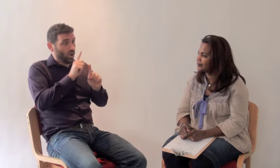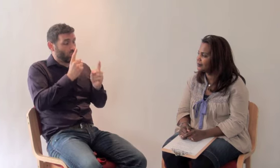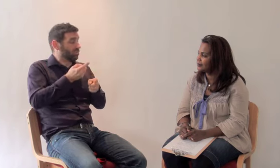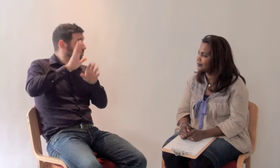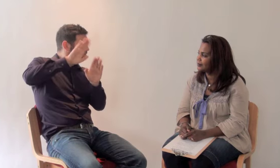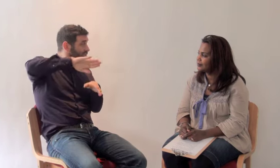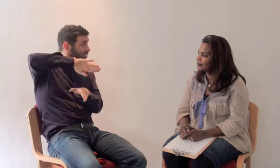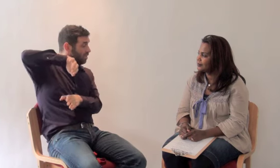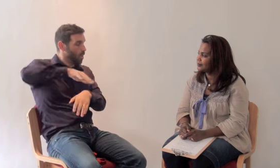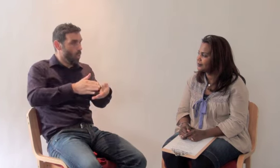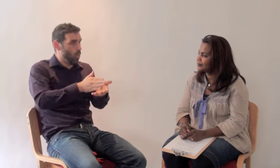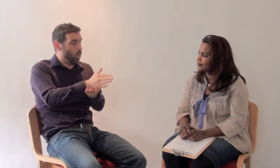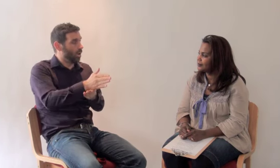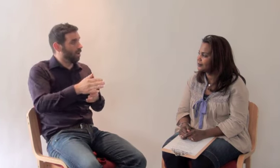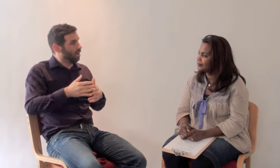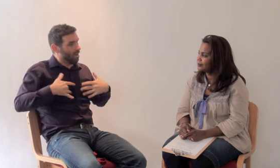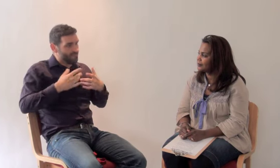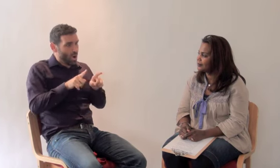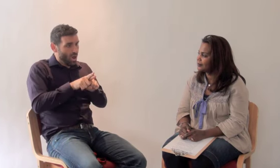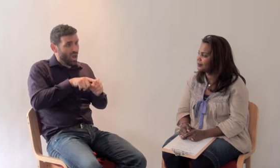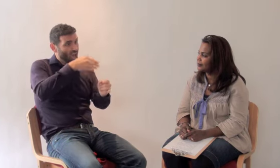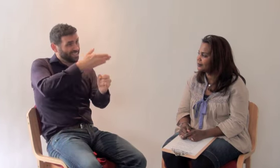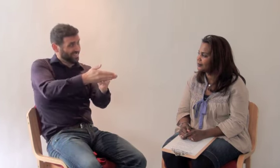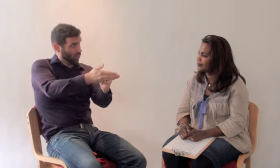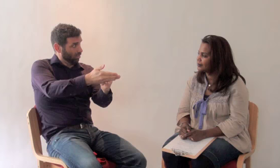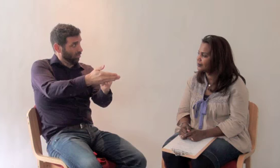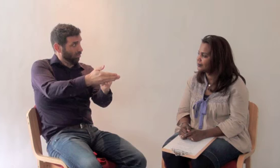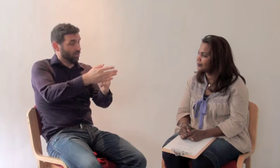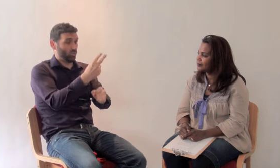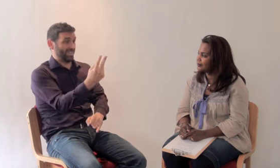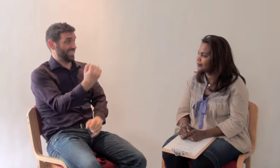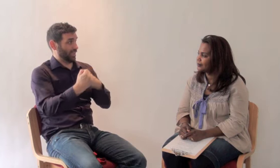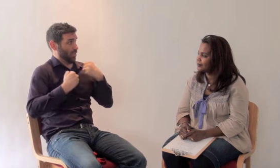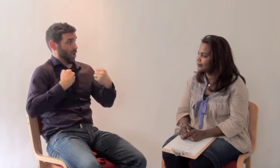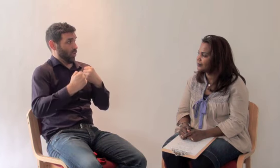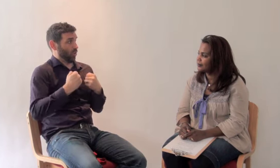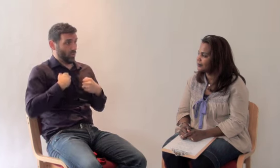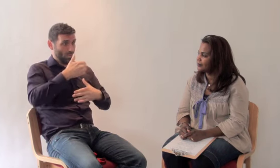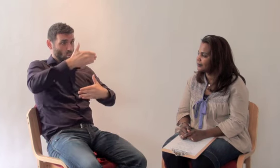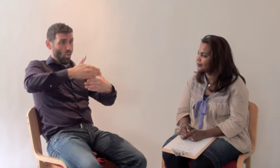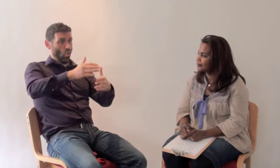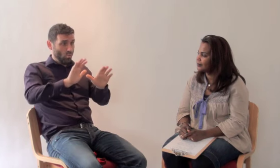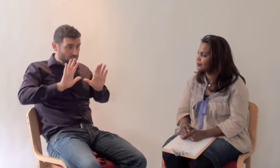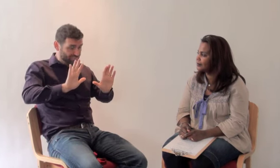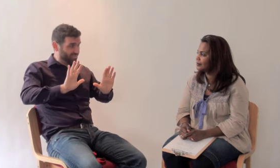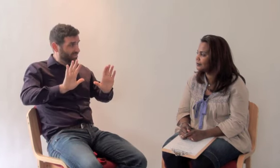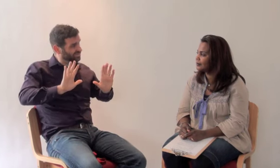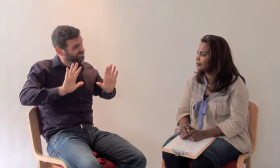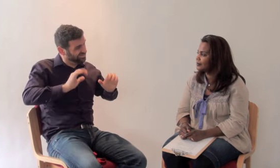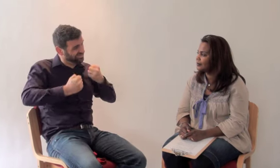And 1 or 2 miles later, when I was expecting to have got through the wall, it